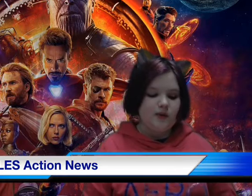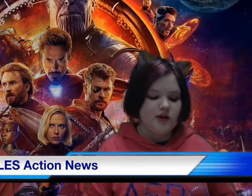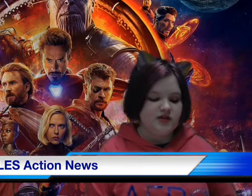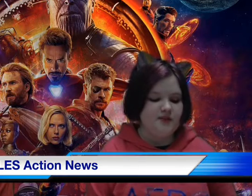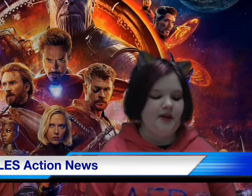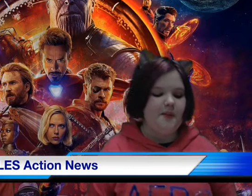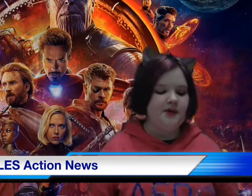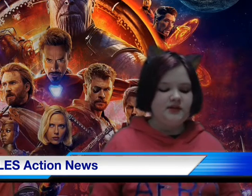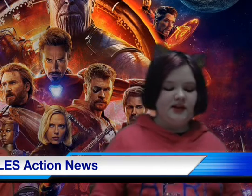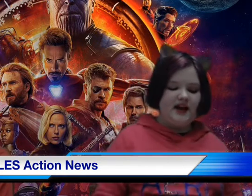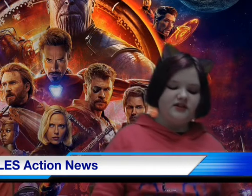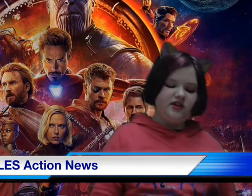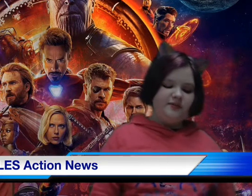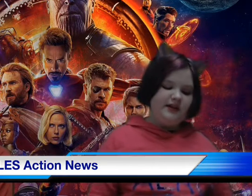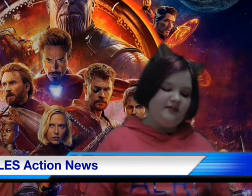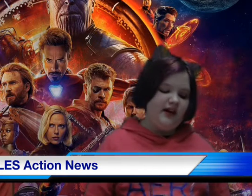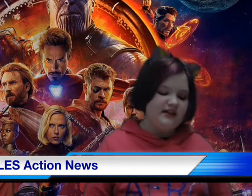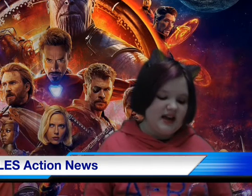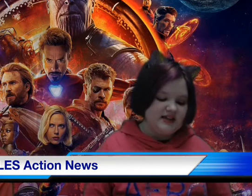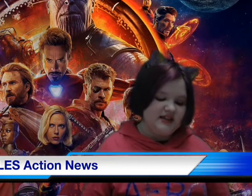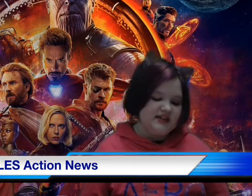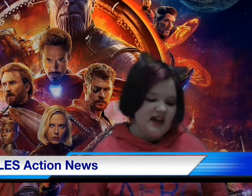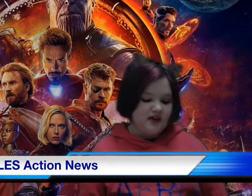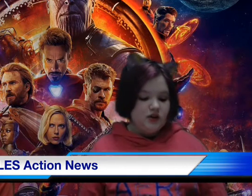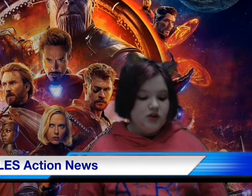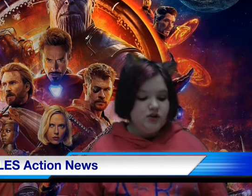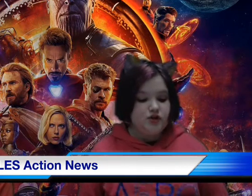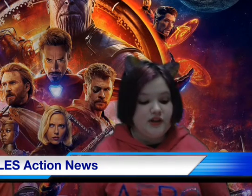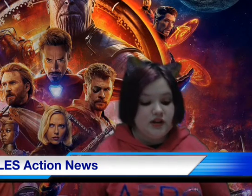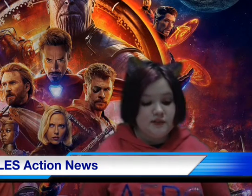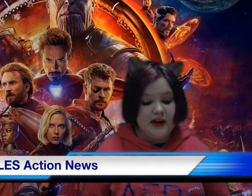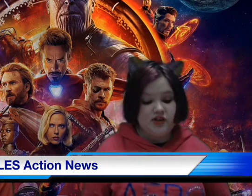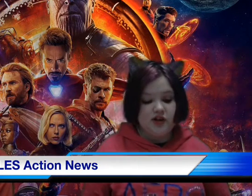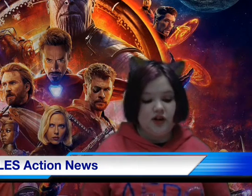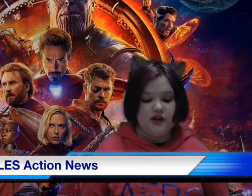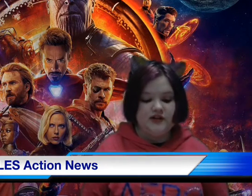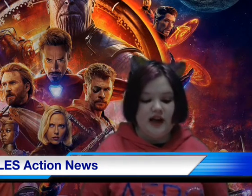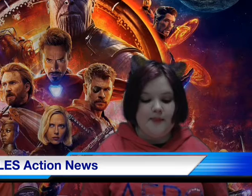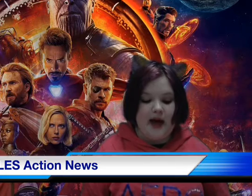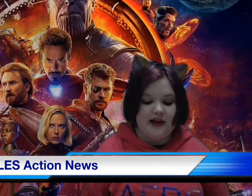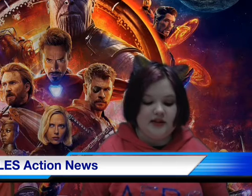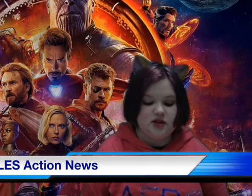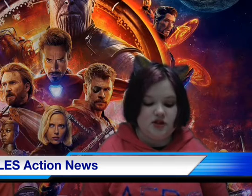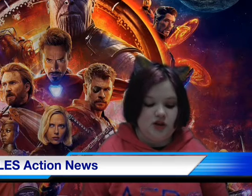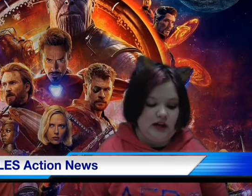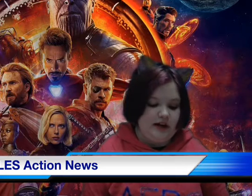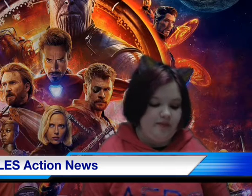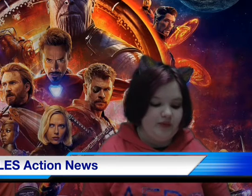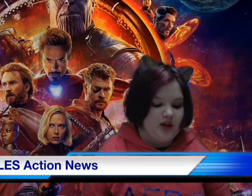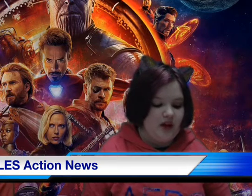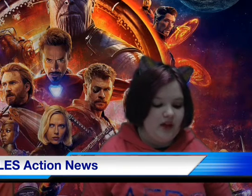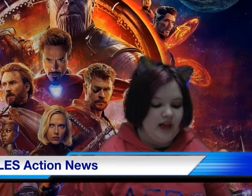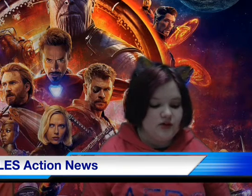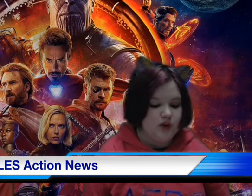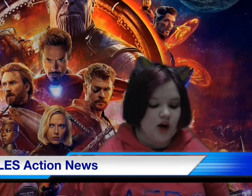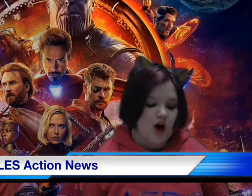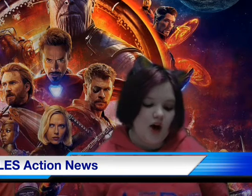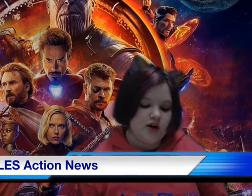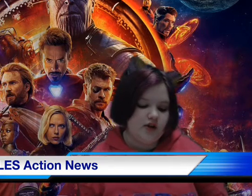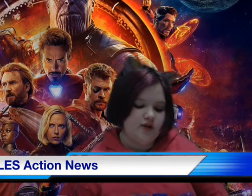Good morning, Super Lovers. Today is going to be a fantastic day. Students, make sure your NTI packets are turned in. Let's work harder and earn